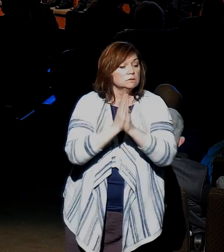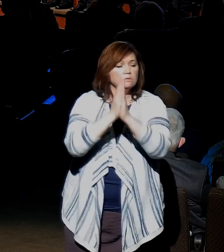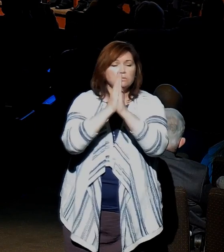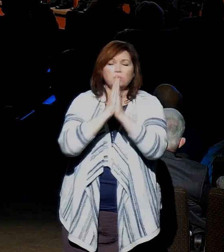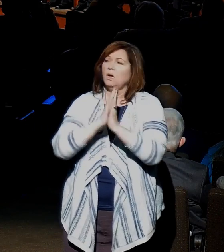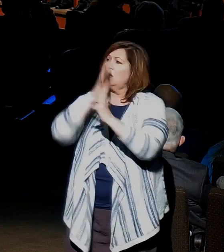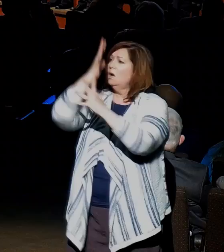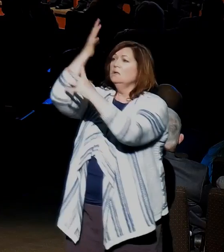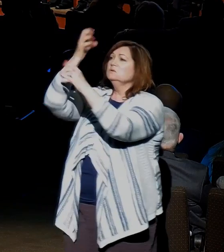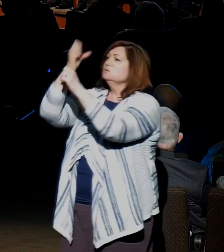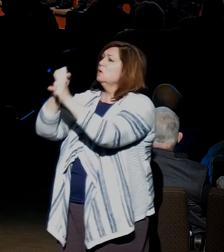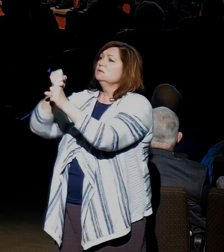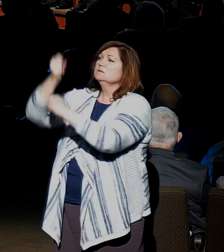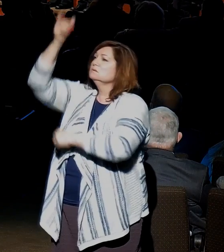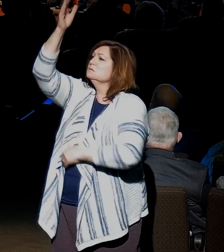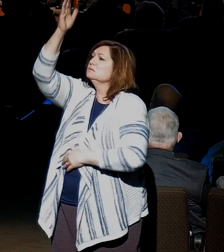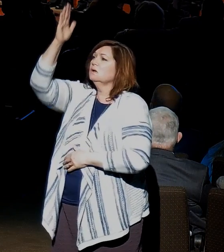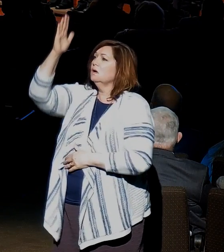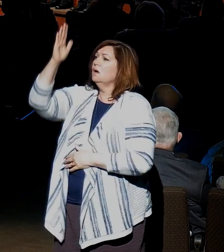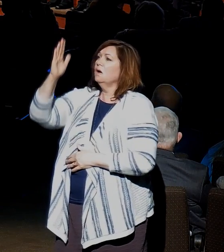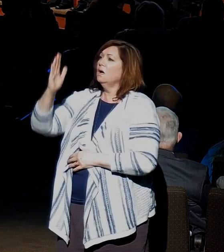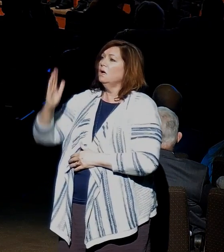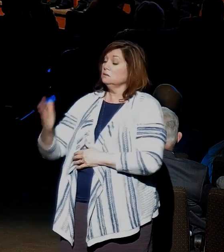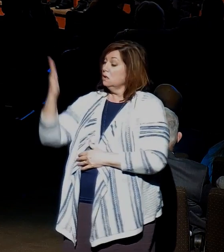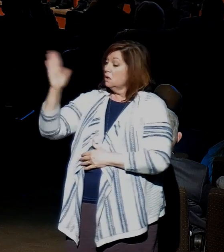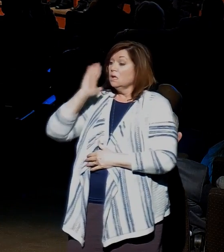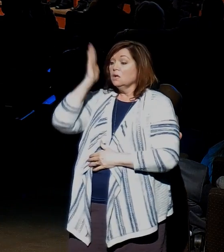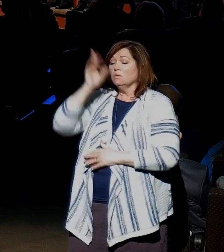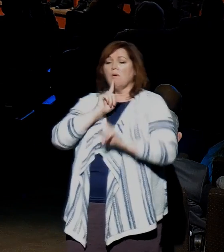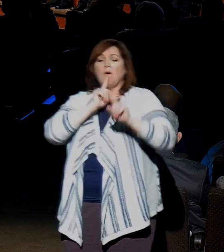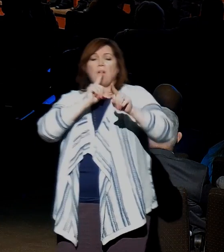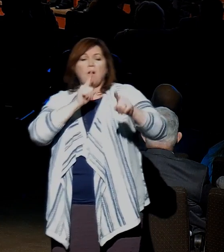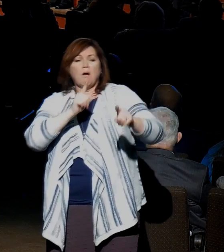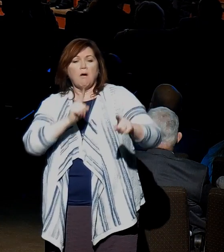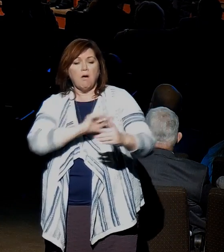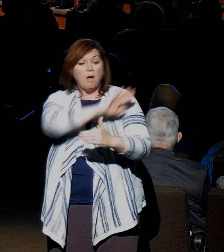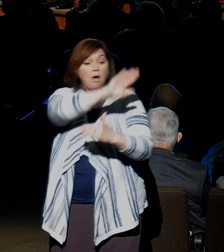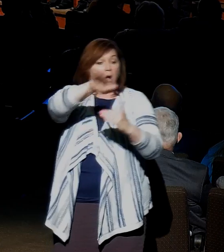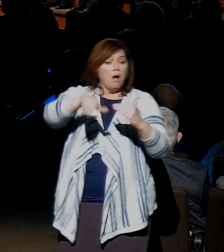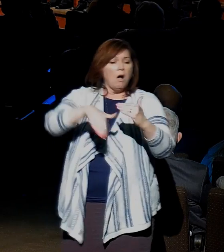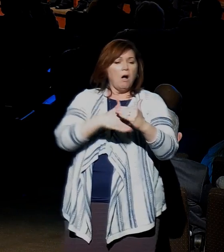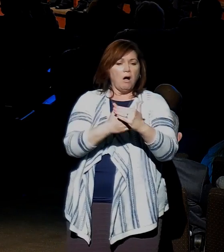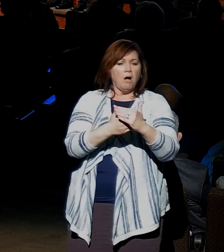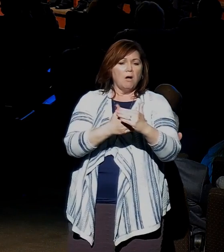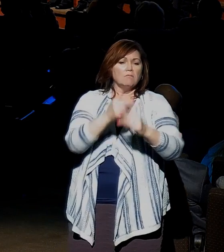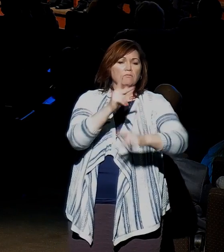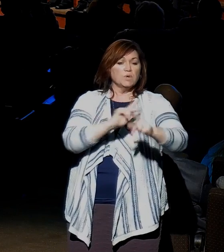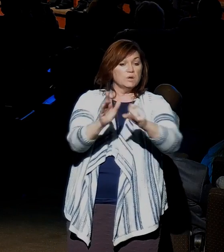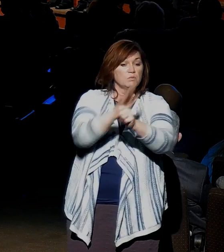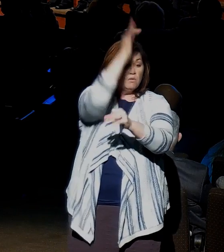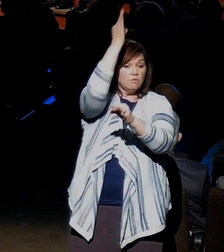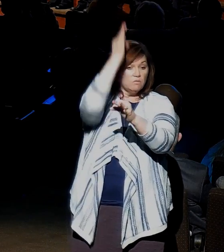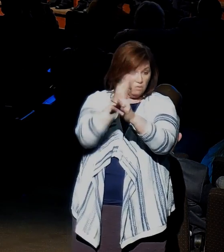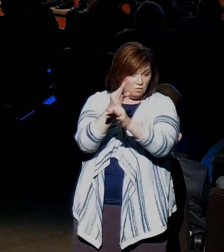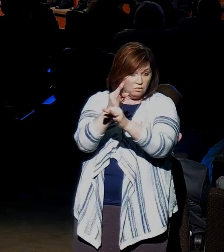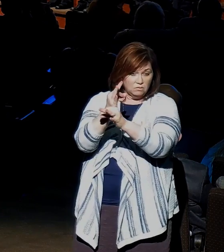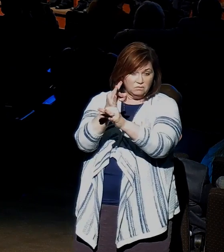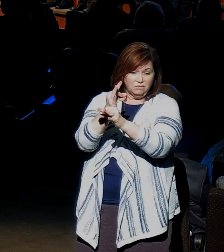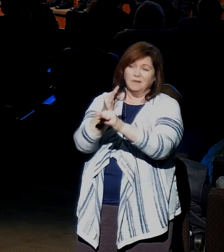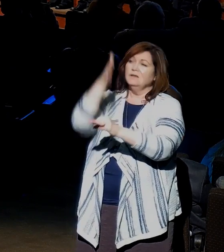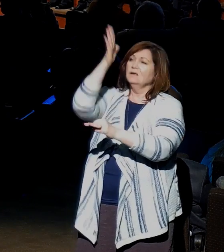answer all who come to Him in faith? Who will pray?